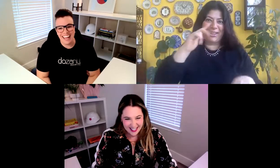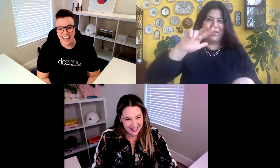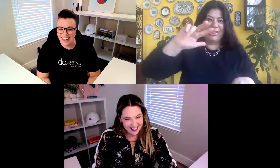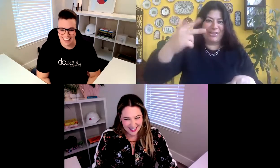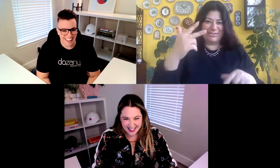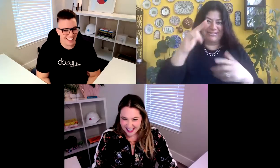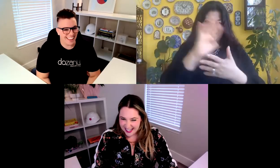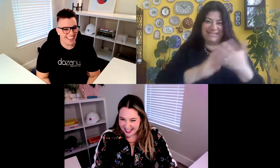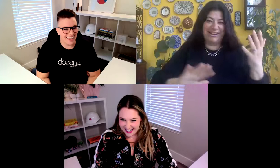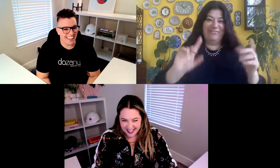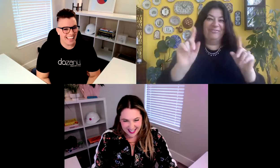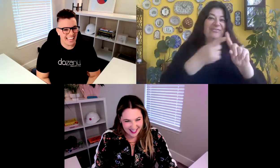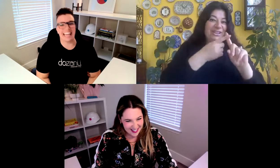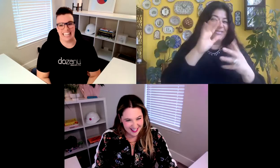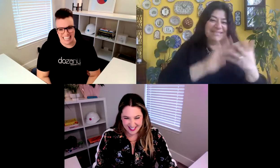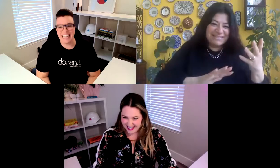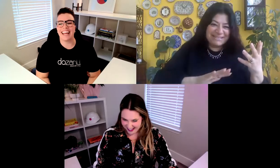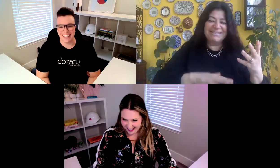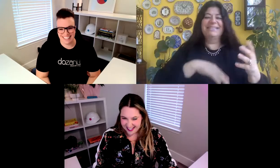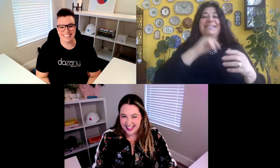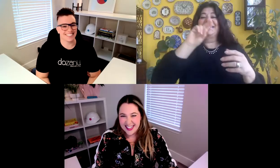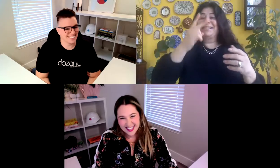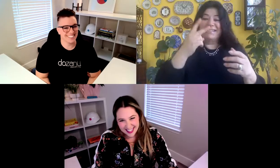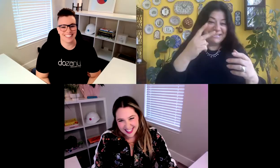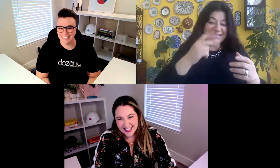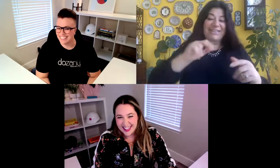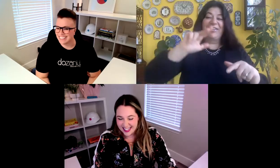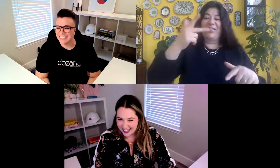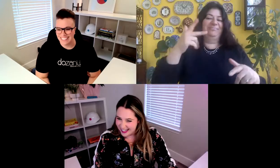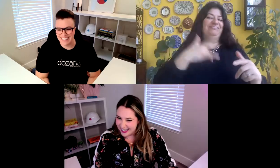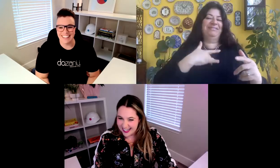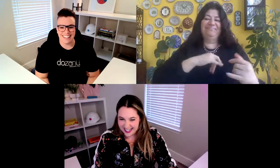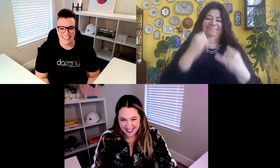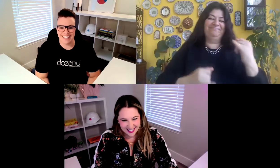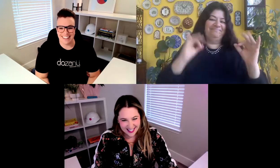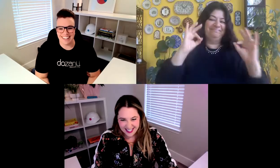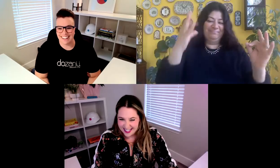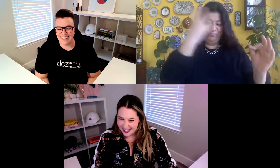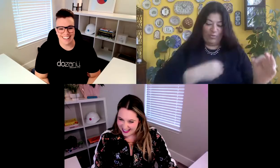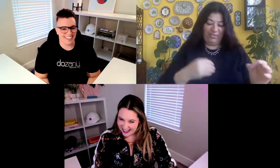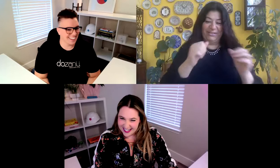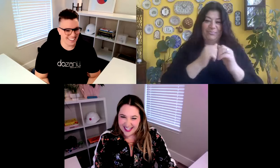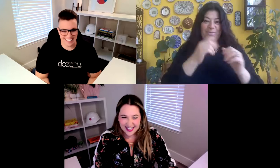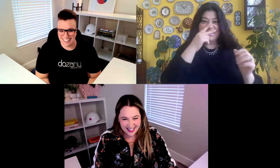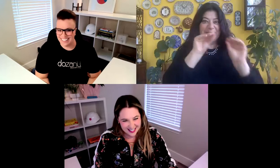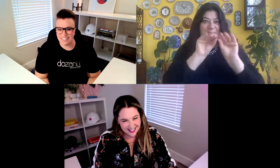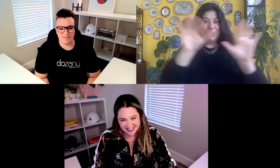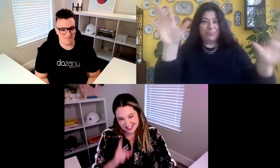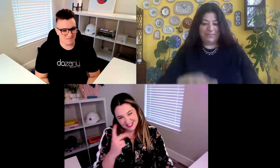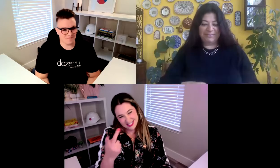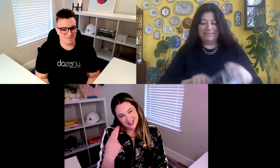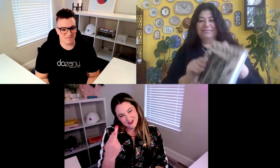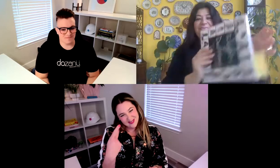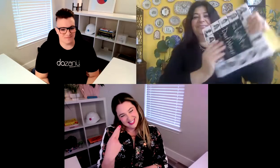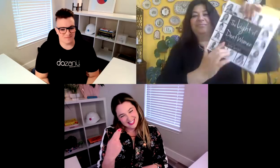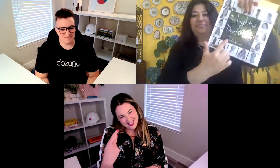cover, and we really went through a lot of revisions, and I think this was the third design we finally agreed on. So I really have to tell you that I